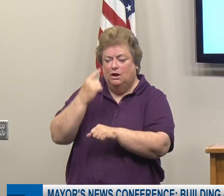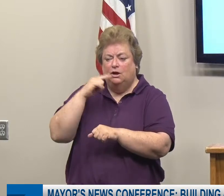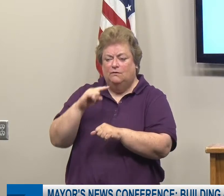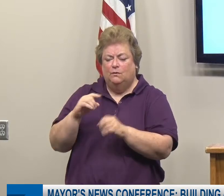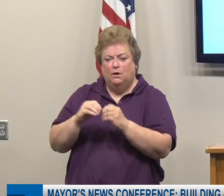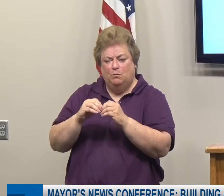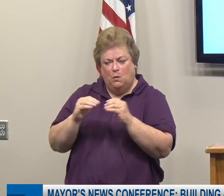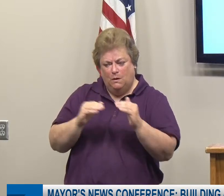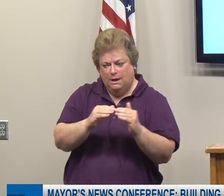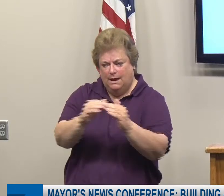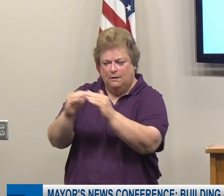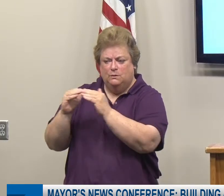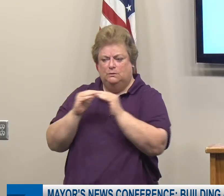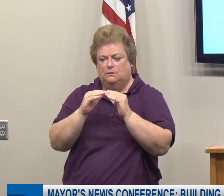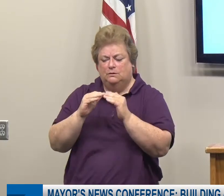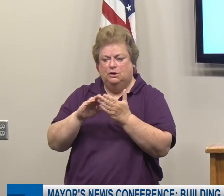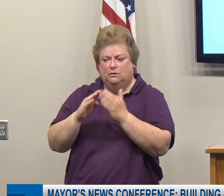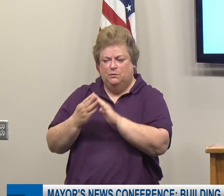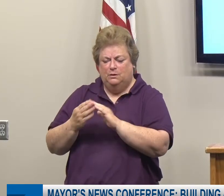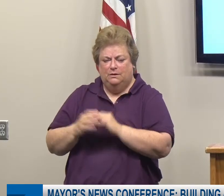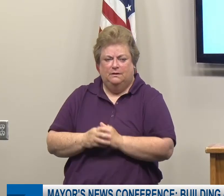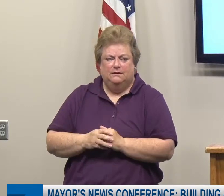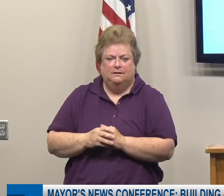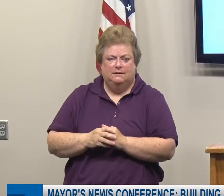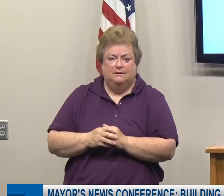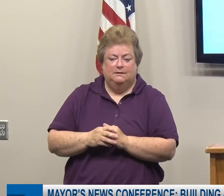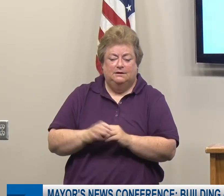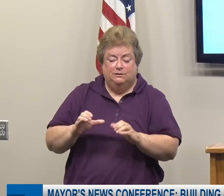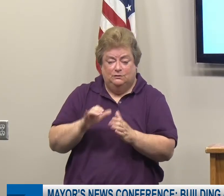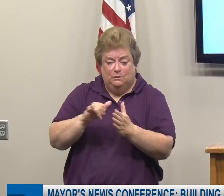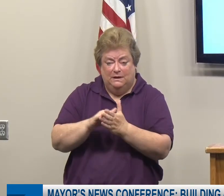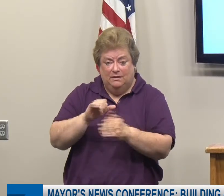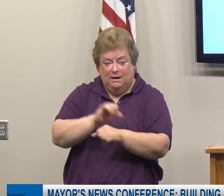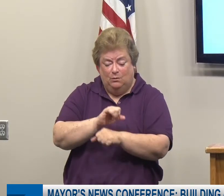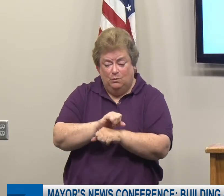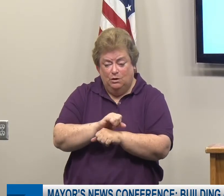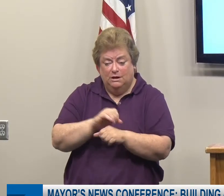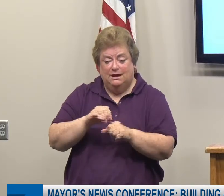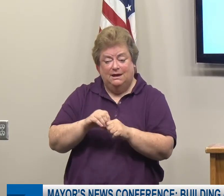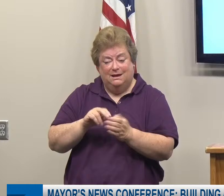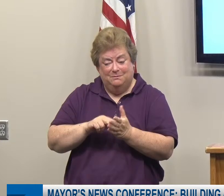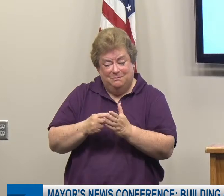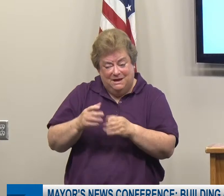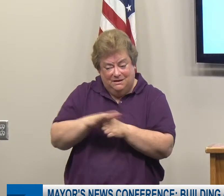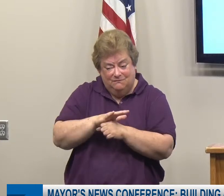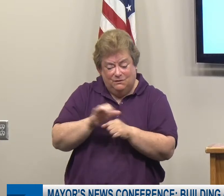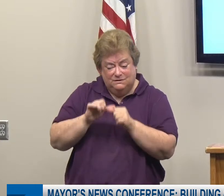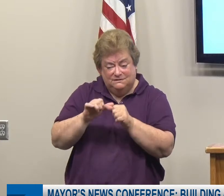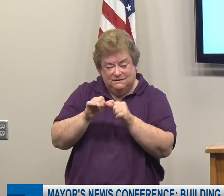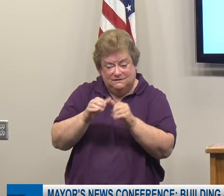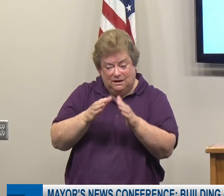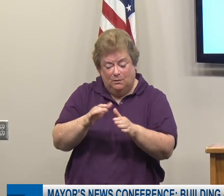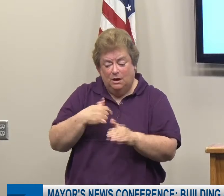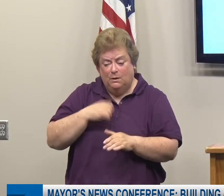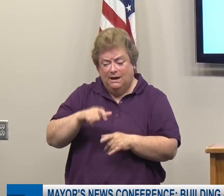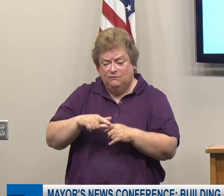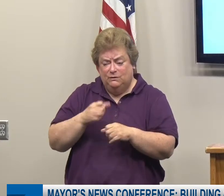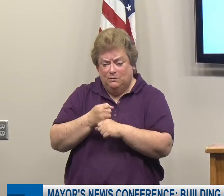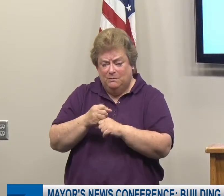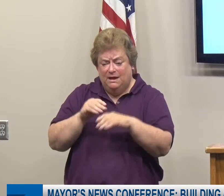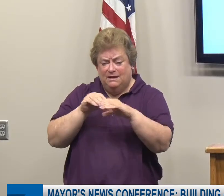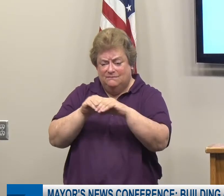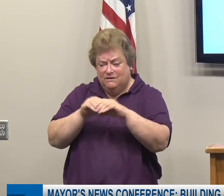equitable community. Doing this work in meaningful and sustained ways will require making investments and